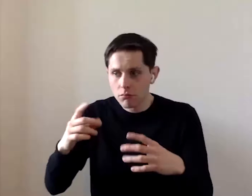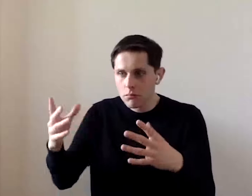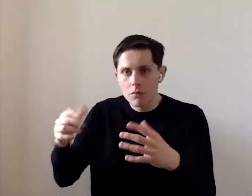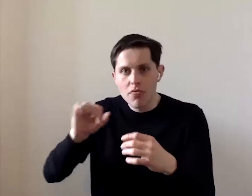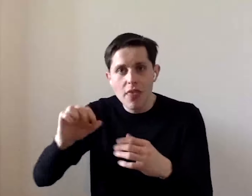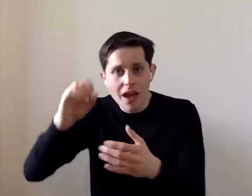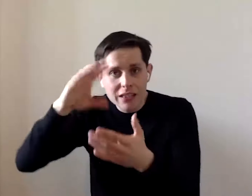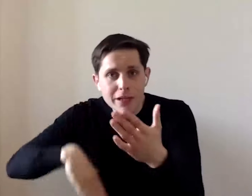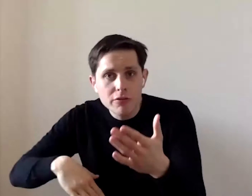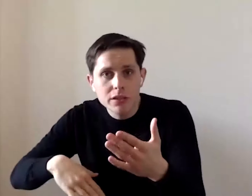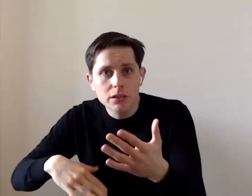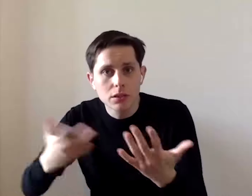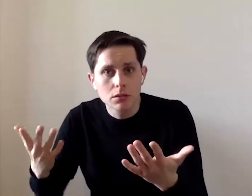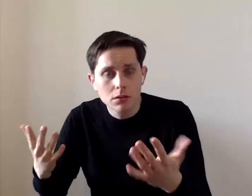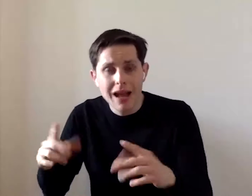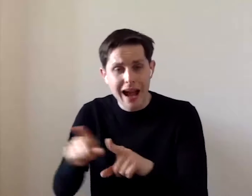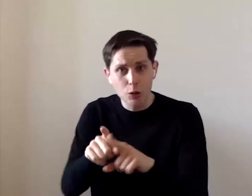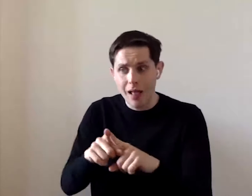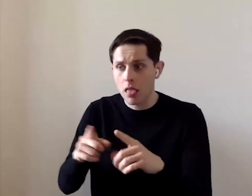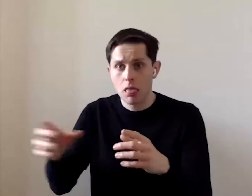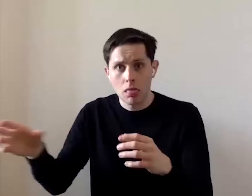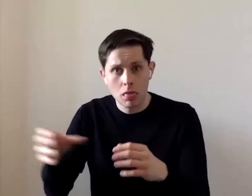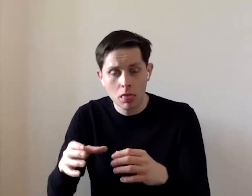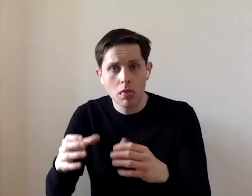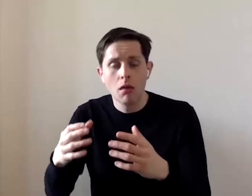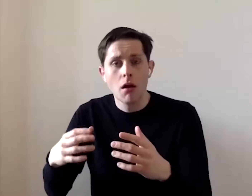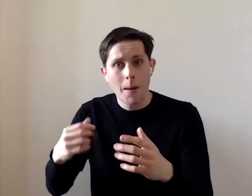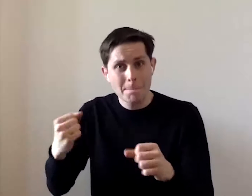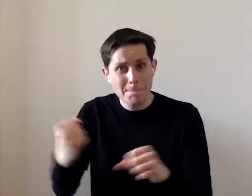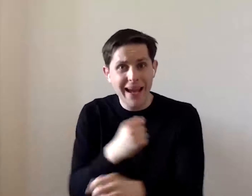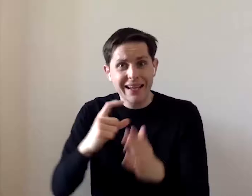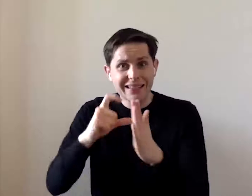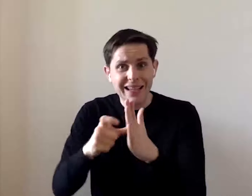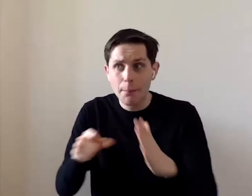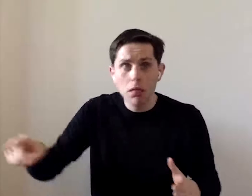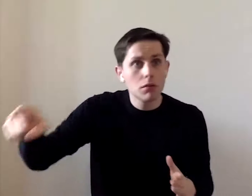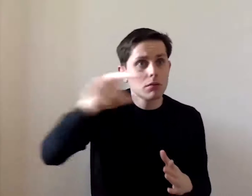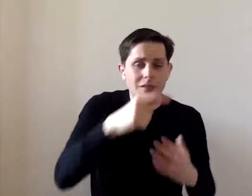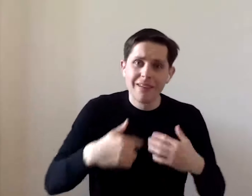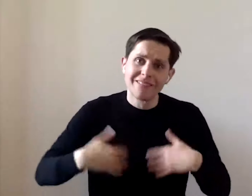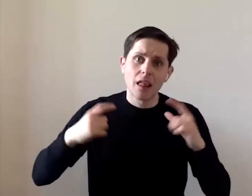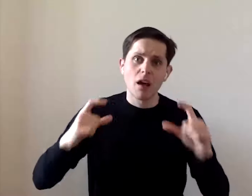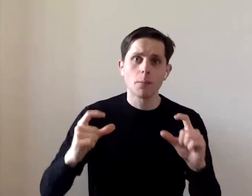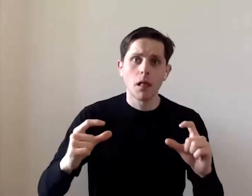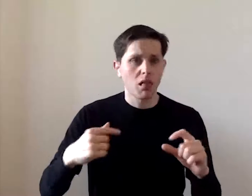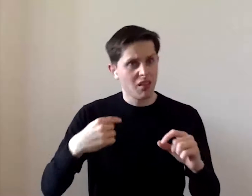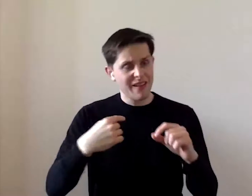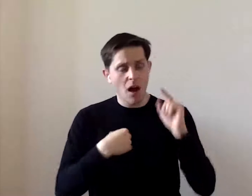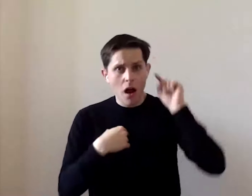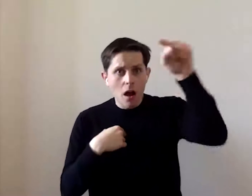when they're in architecture school, but how is architecture school created and framed so that students who are thinking about going